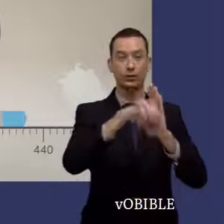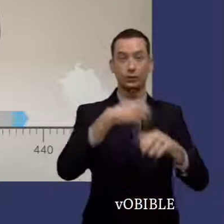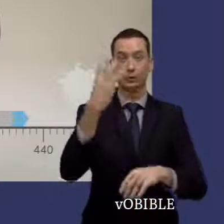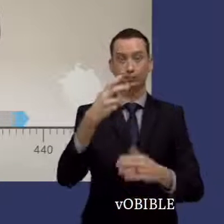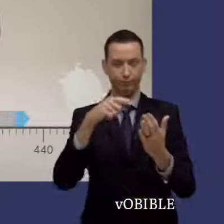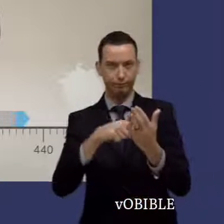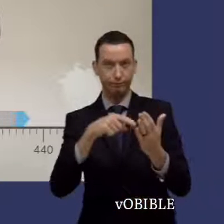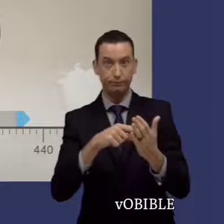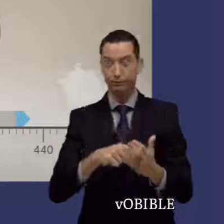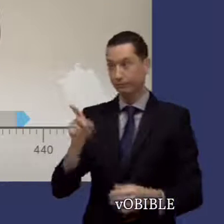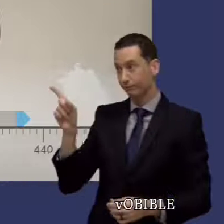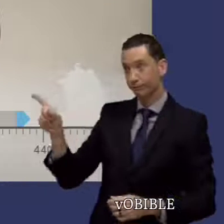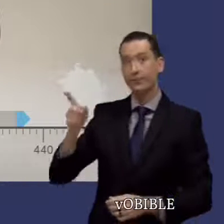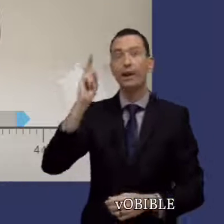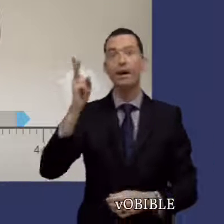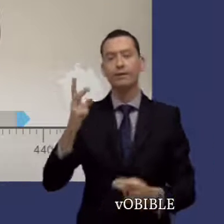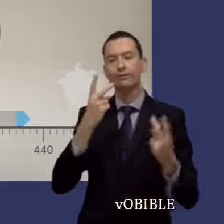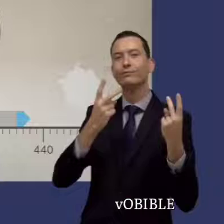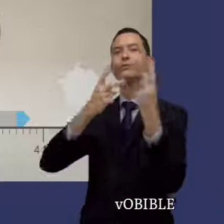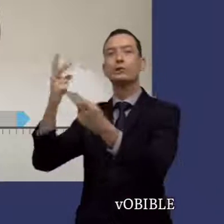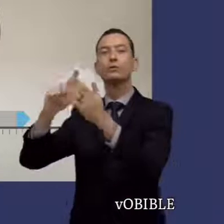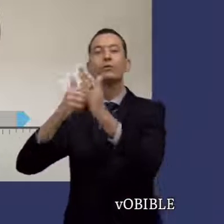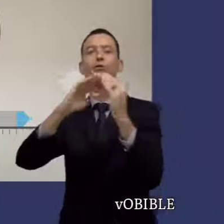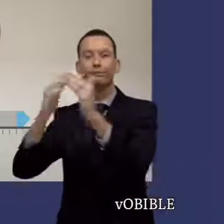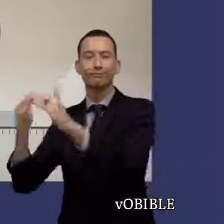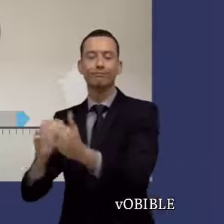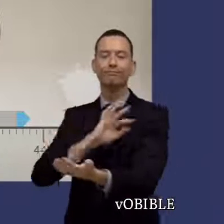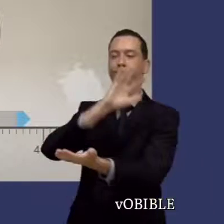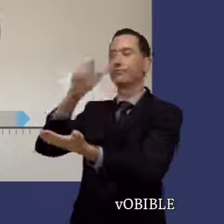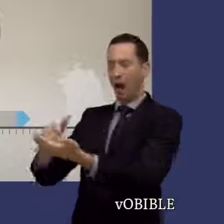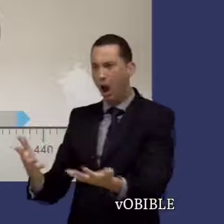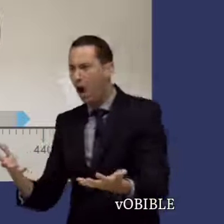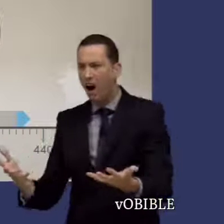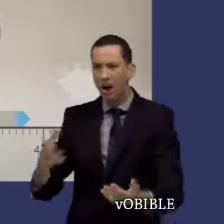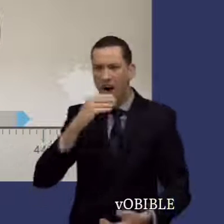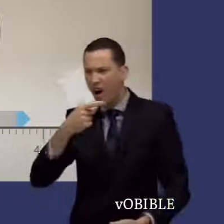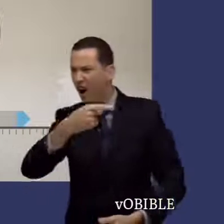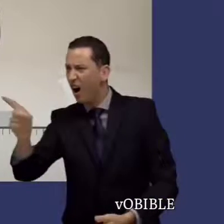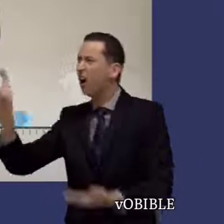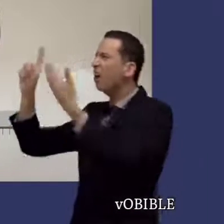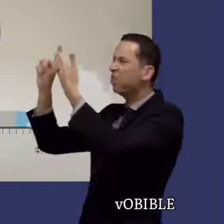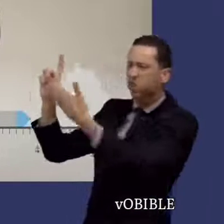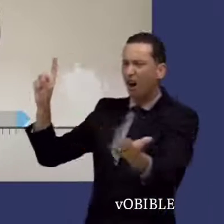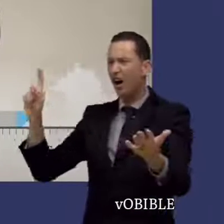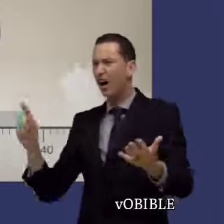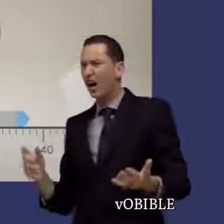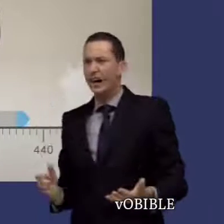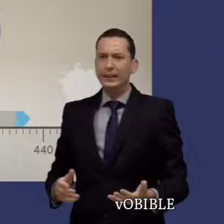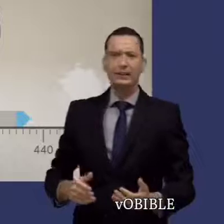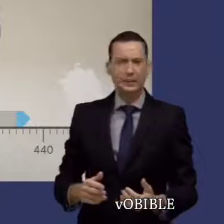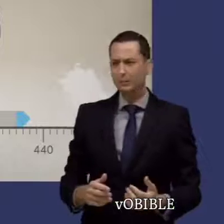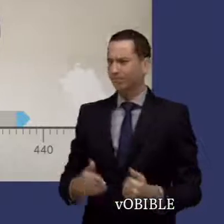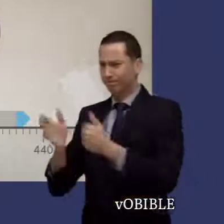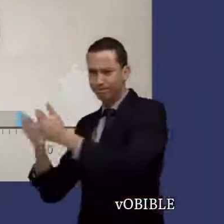Chapter 13 tells us that Nehemiah traveled to Jerusalem a second time, only to find that the Jews had not kept their promises to Jehovah.